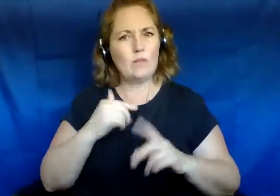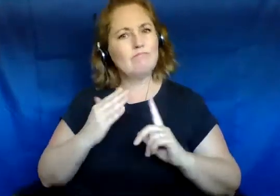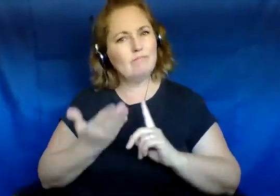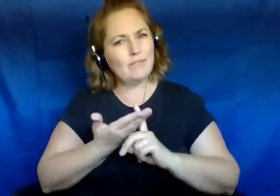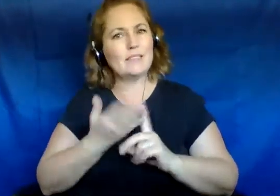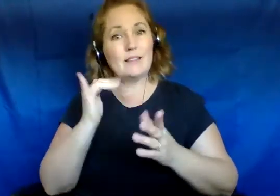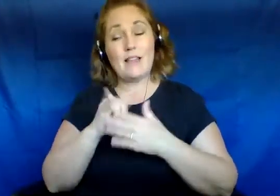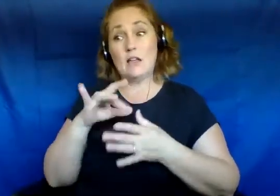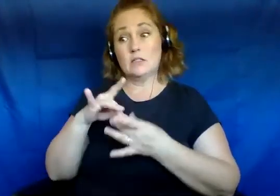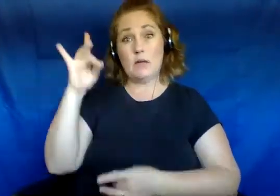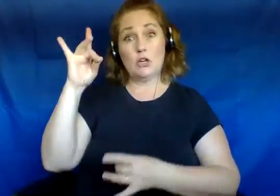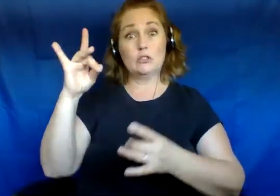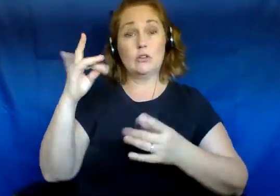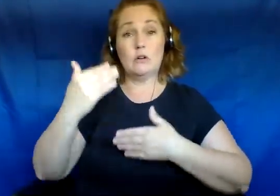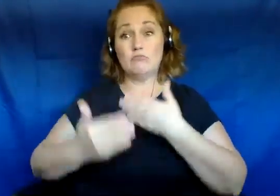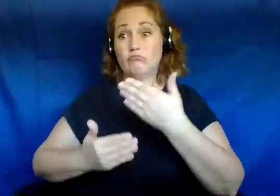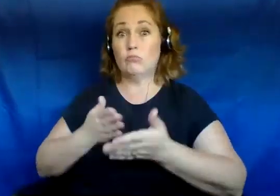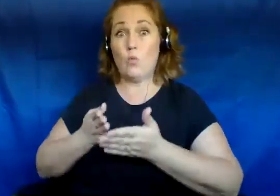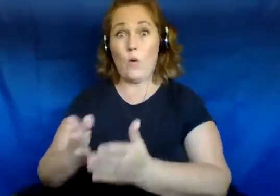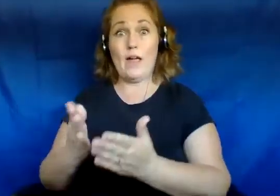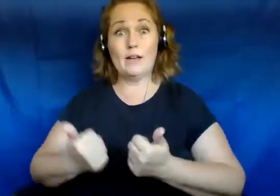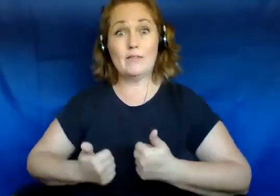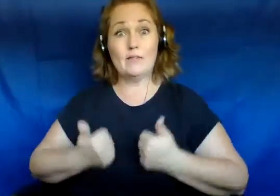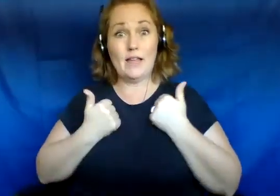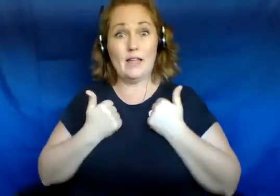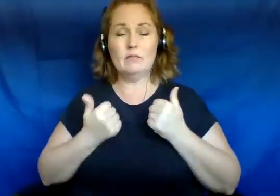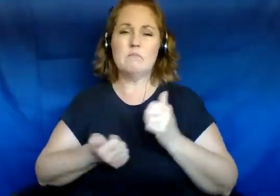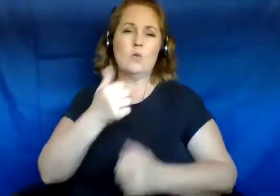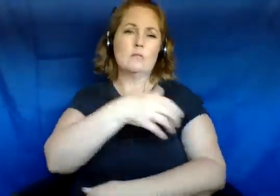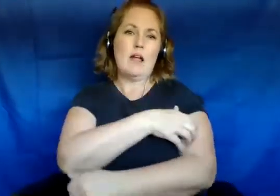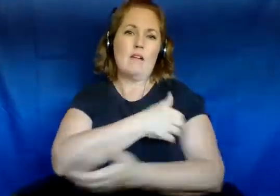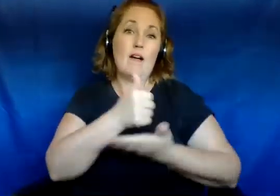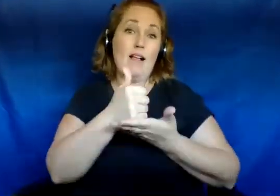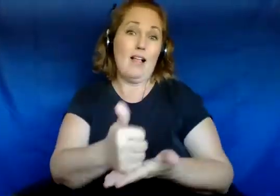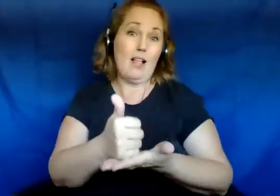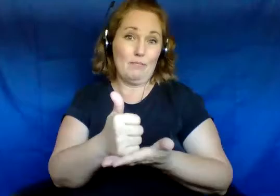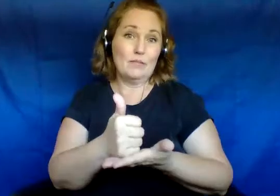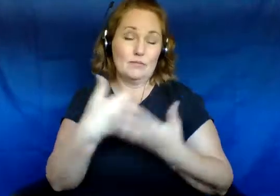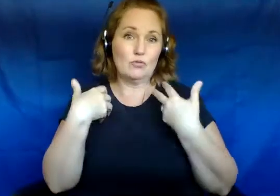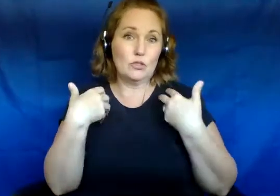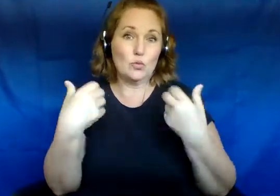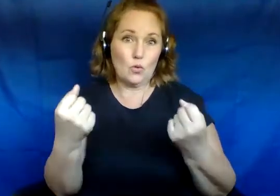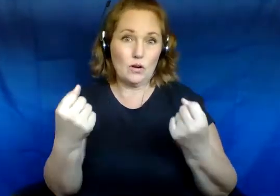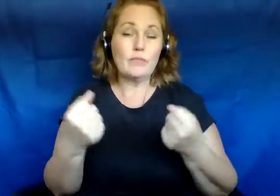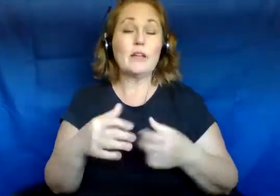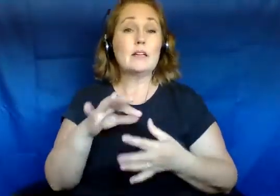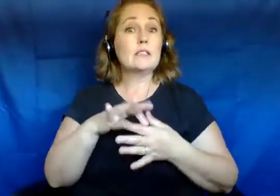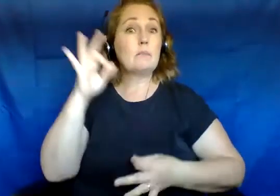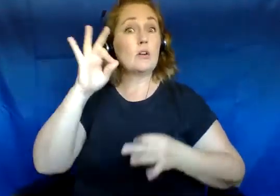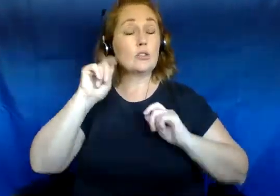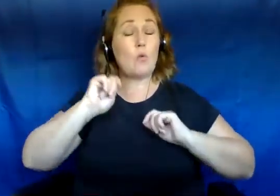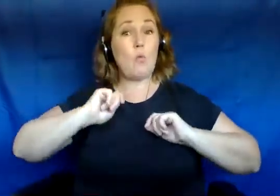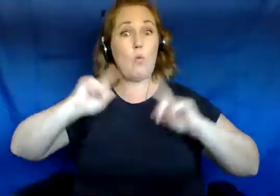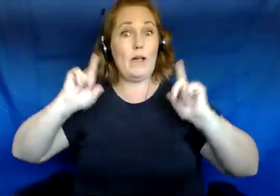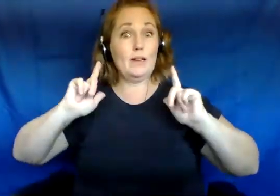that a spiritual mode of living is most powerful health restorative. A spiritual